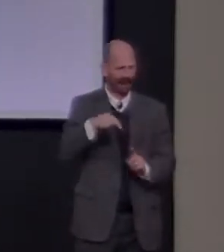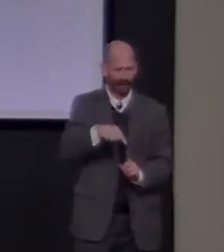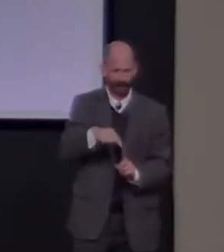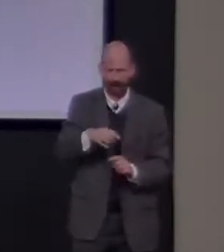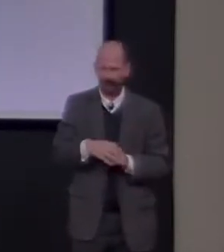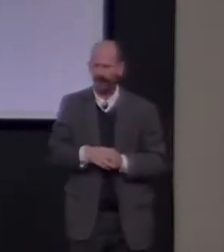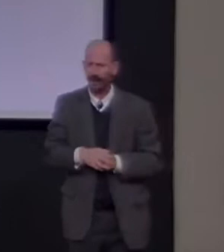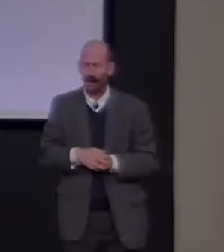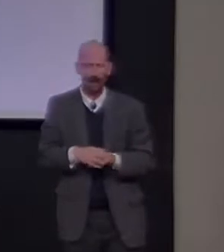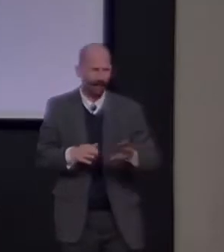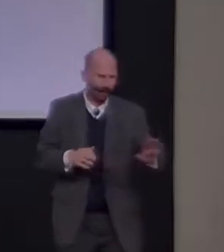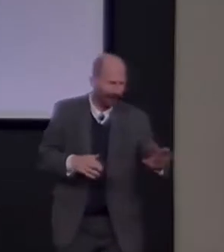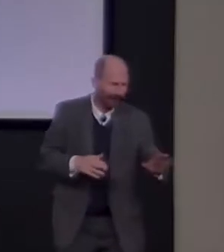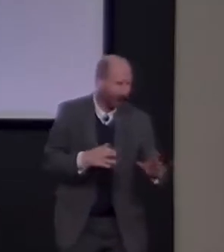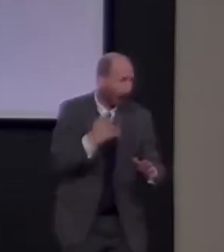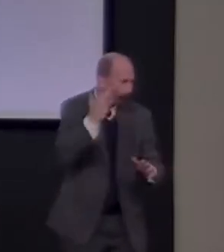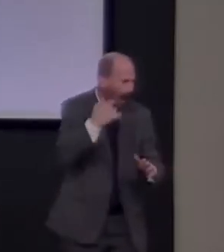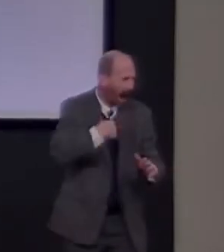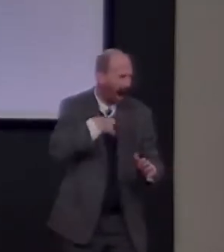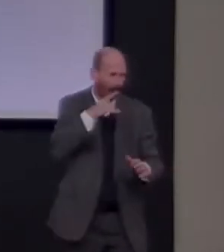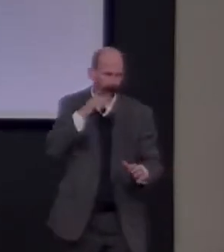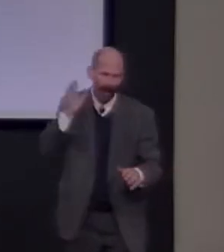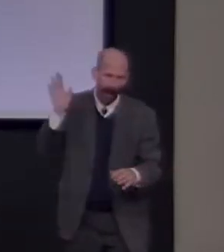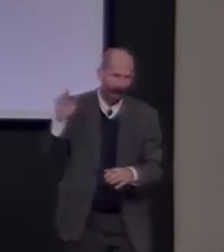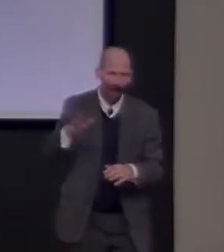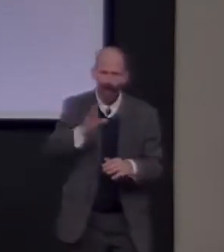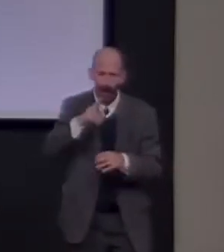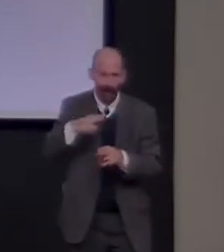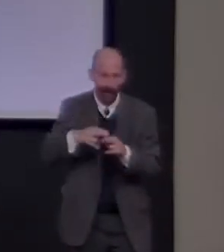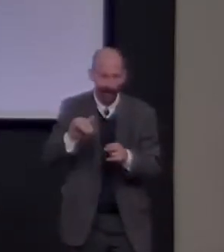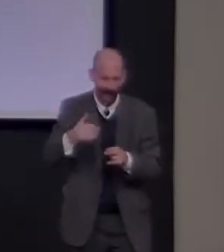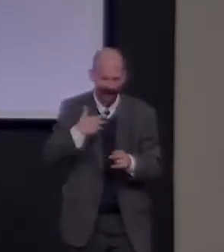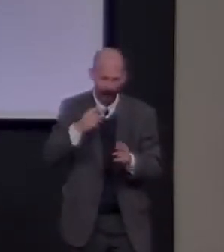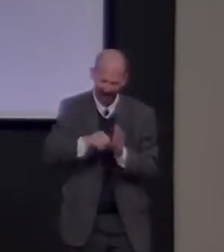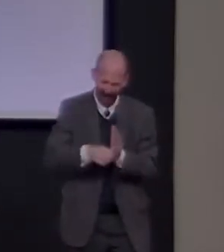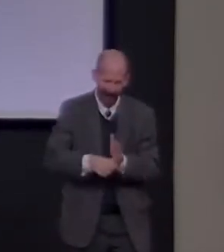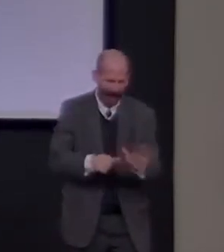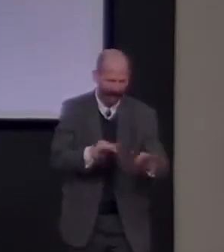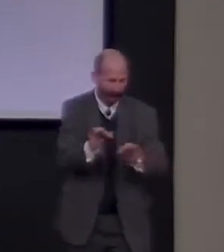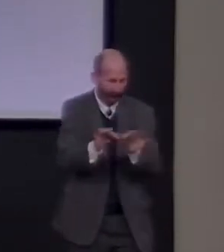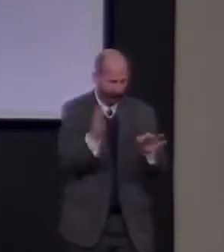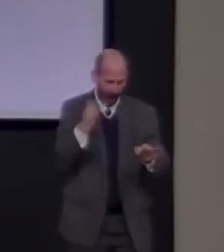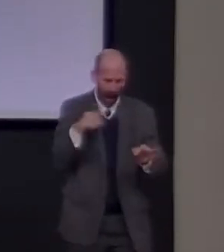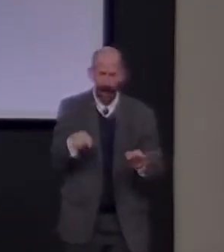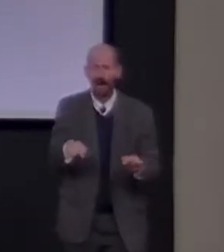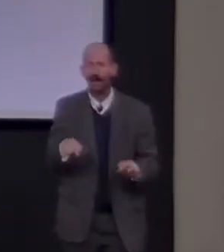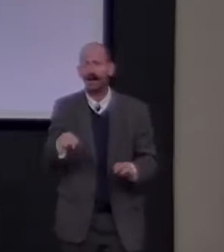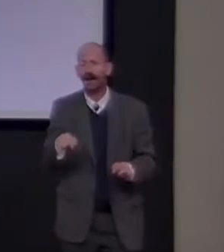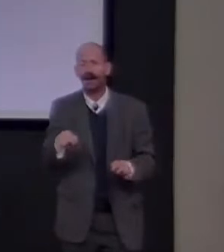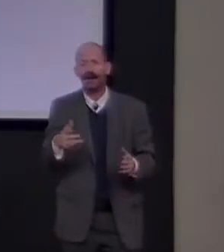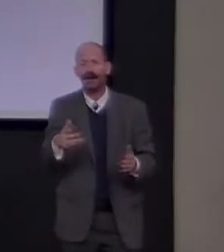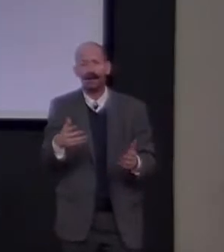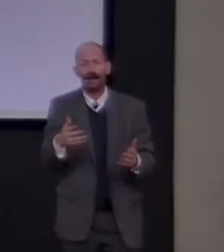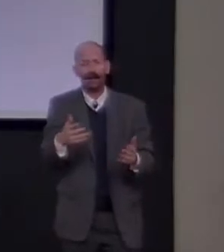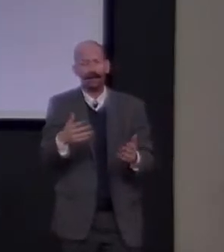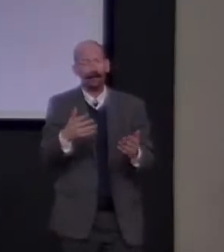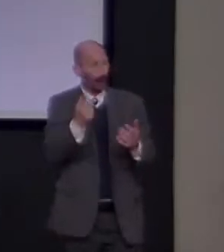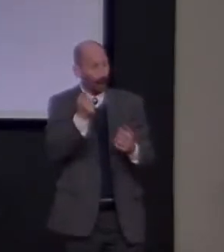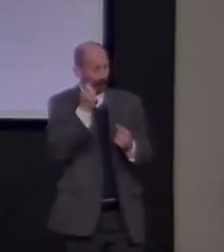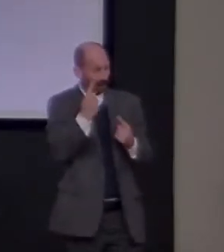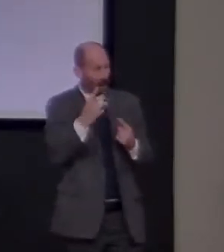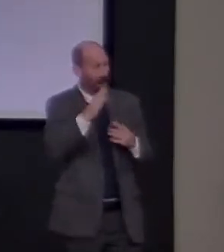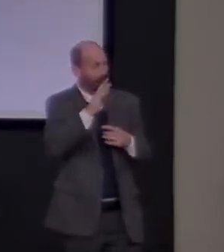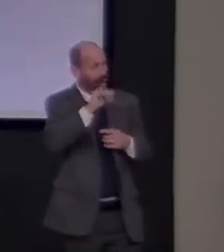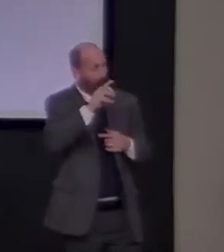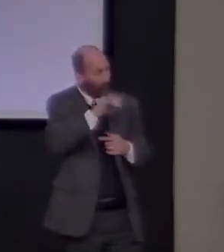justify why I'm going to spend time talking about it, I just want to highlight that it's important for understanding, I think, how biology and